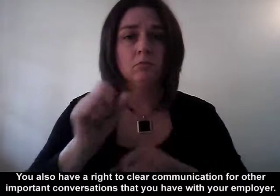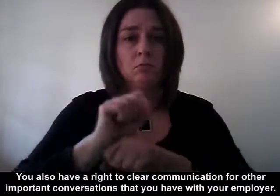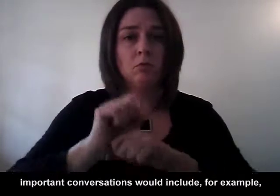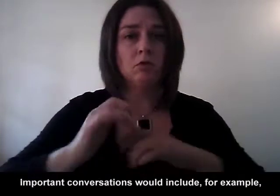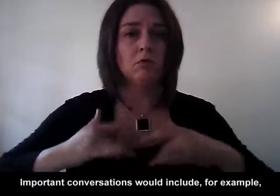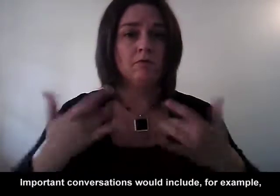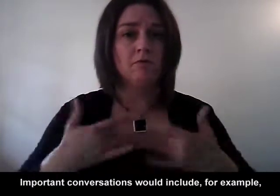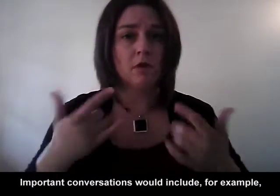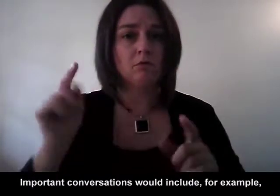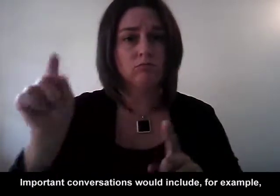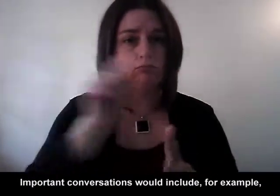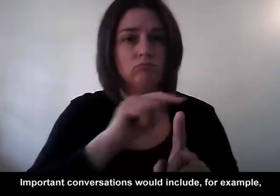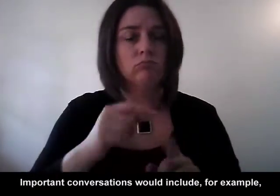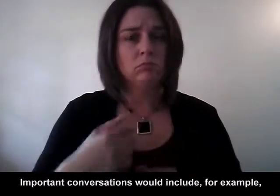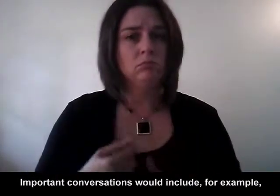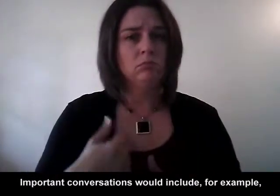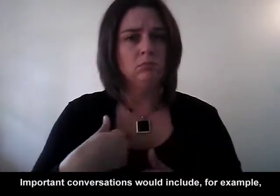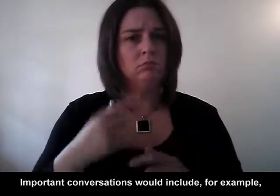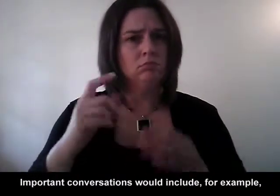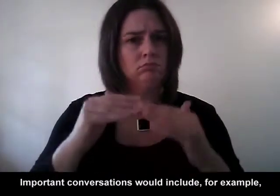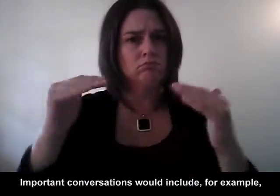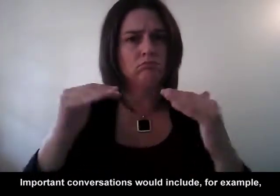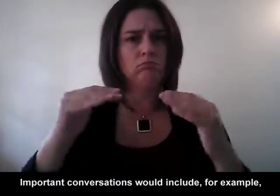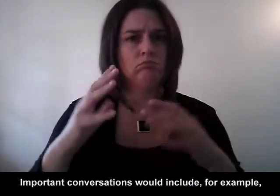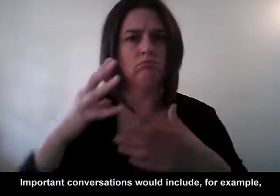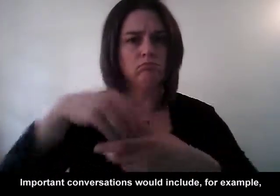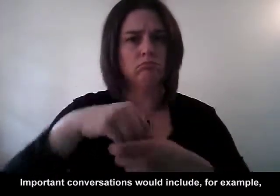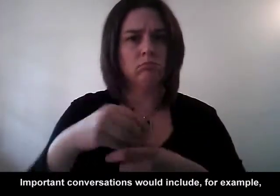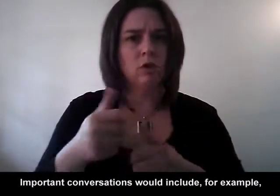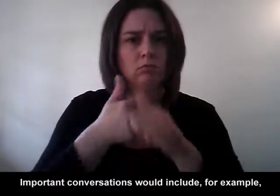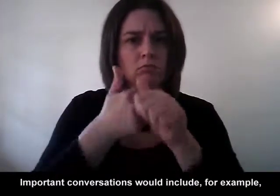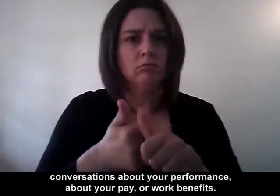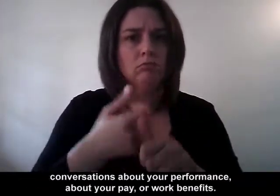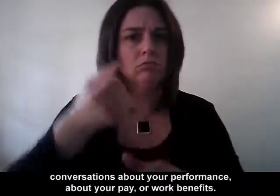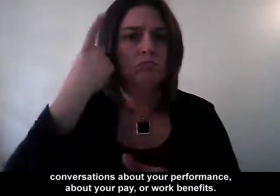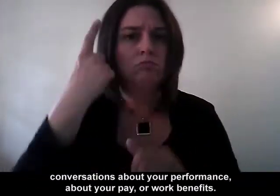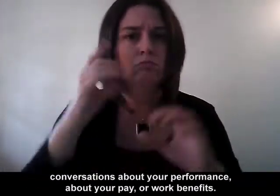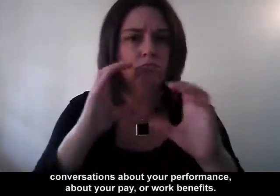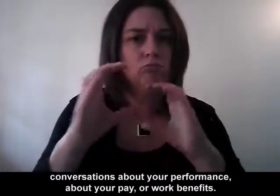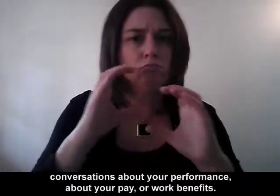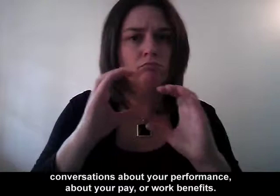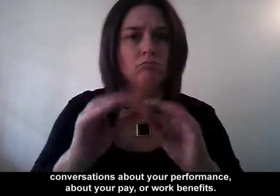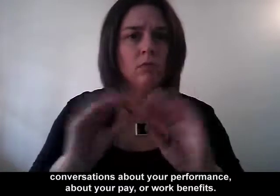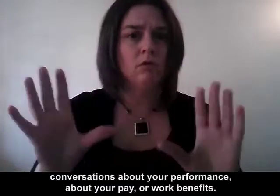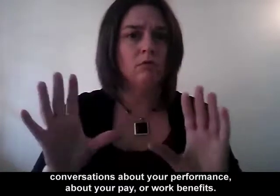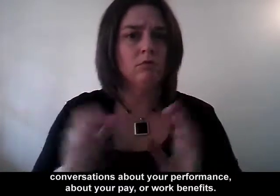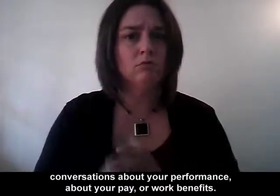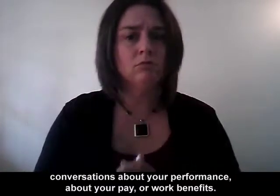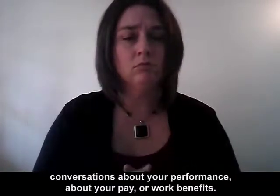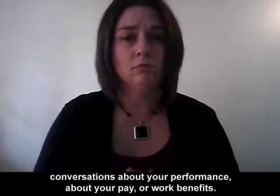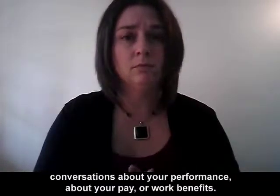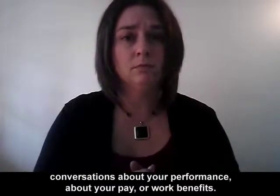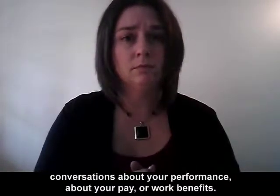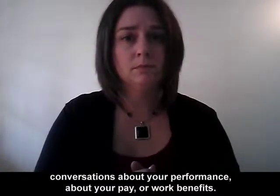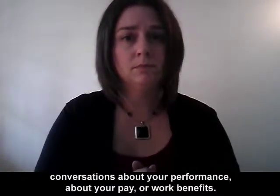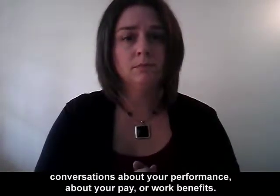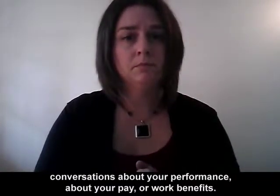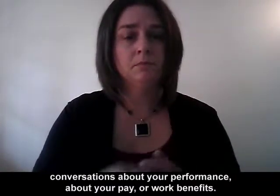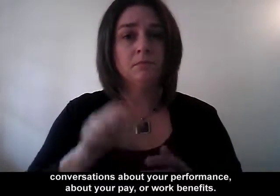employer. Important conversations would include, for example, conversations about your performance,